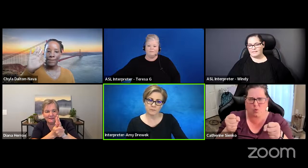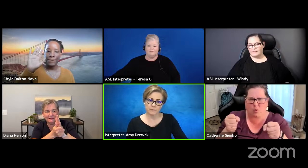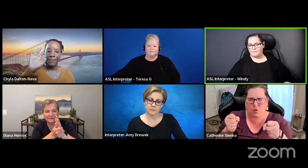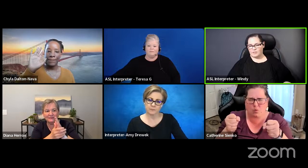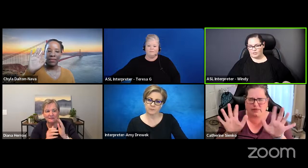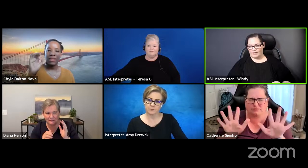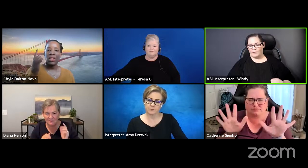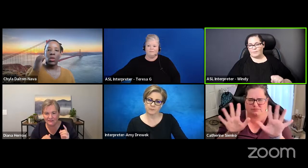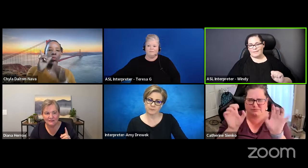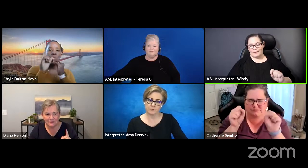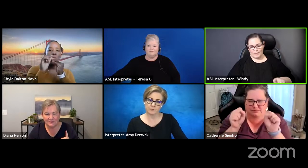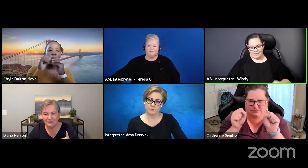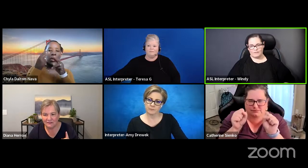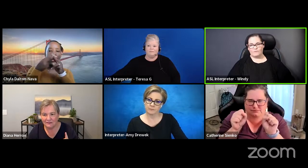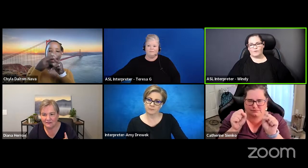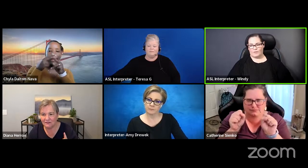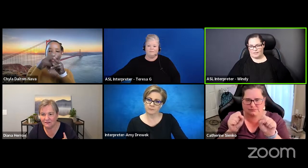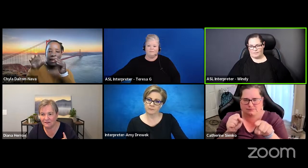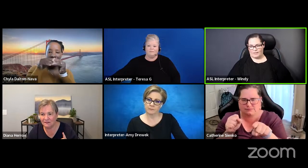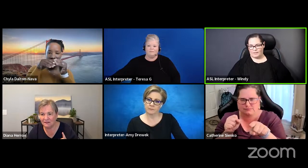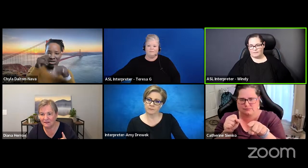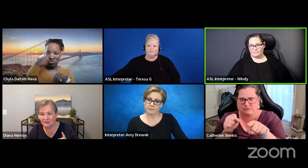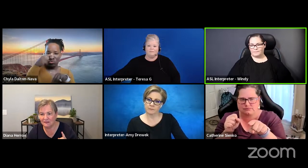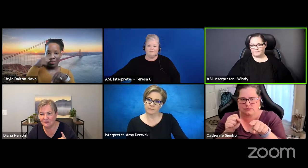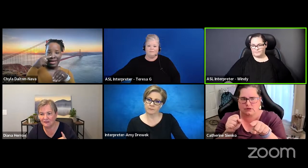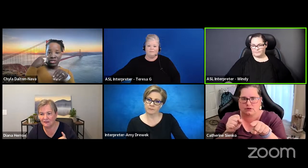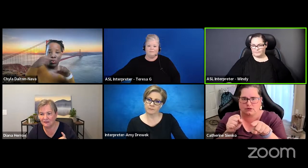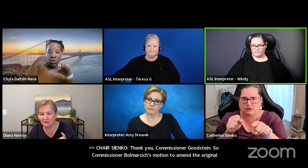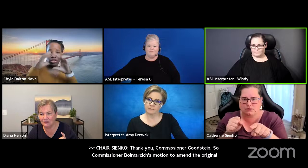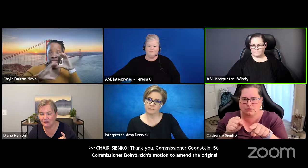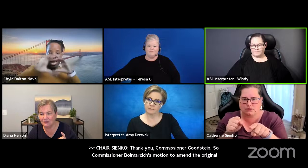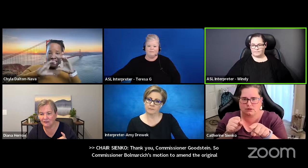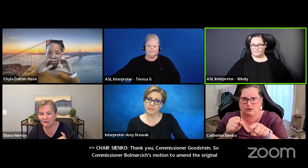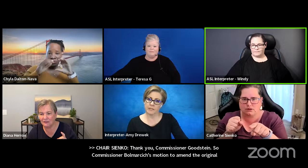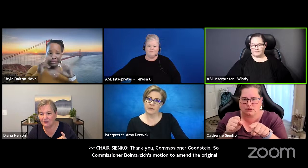And director. this is Commissioner Herron, and then we need to vote on the amendment.